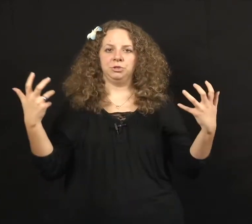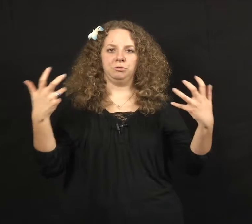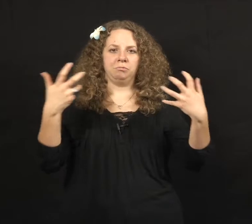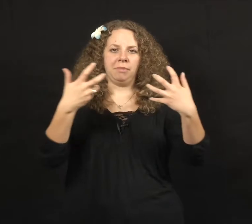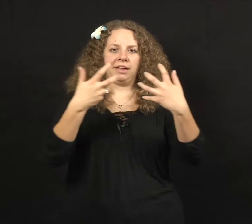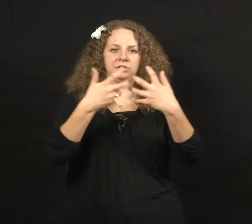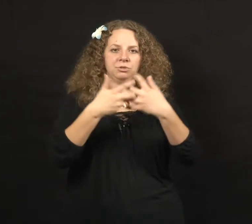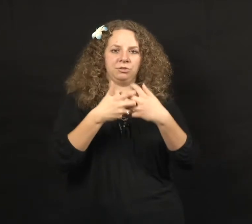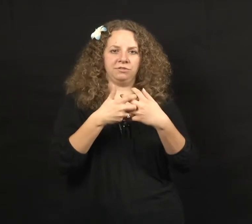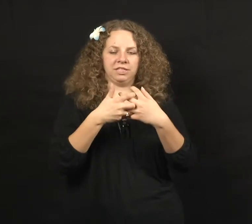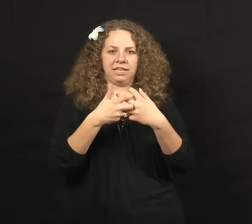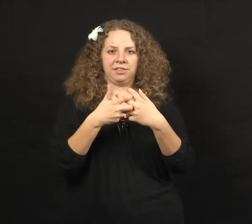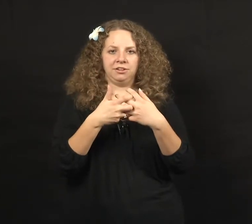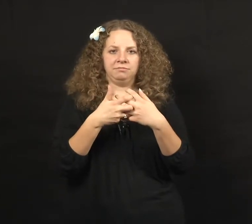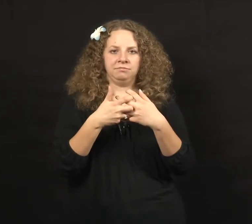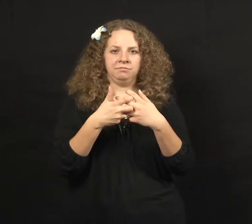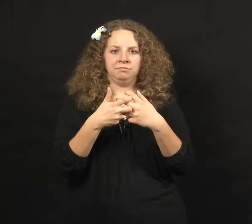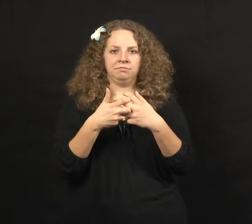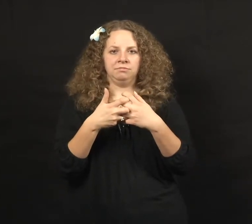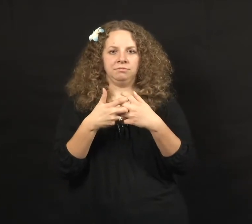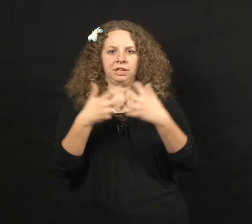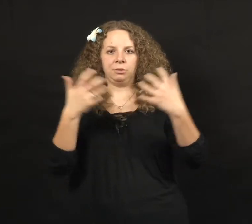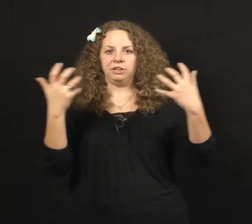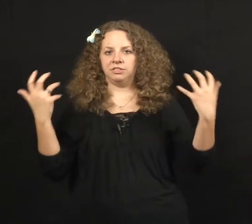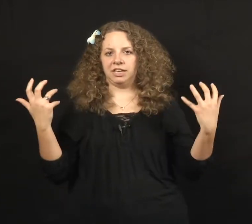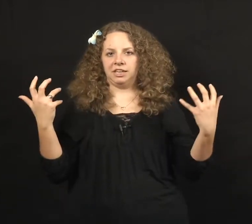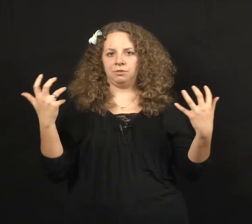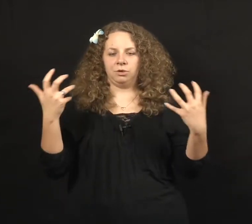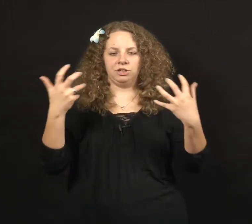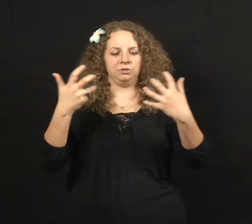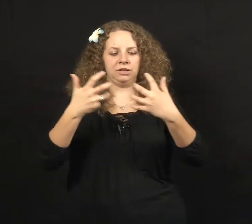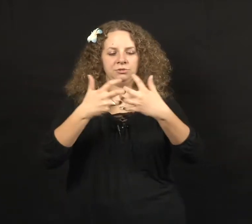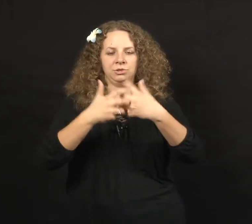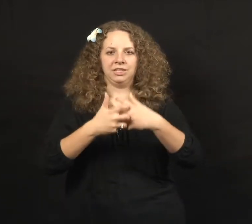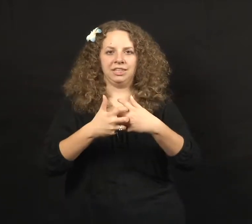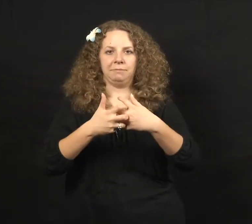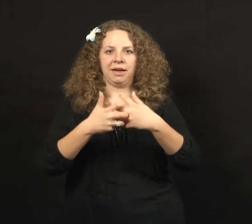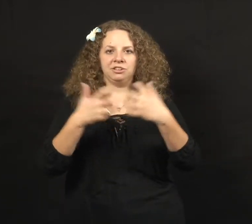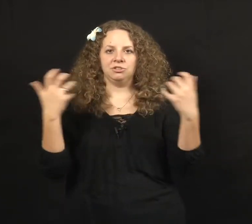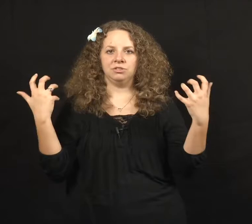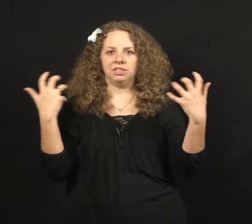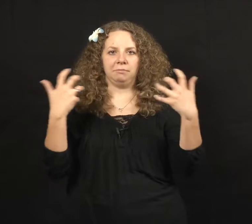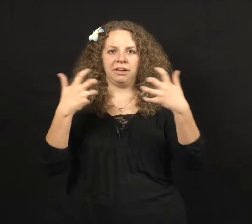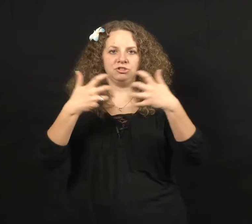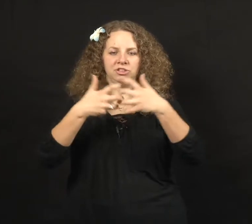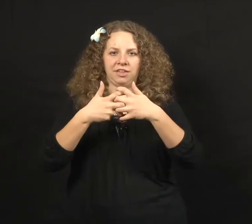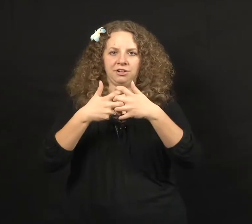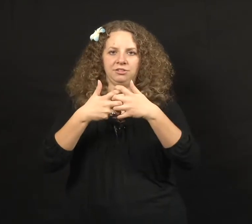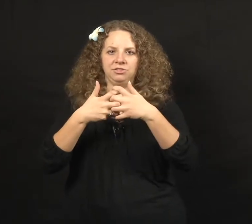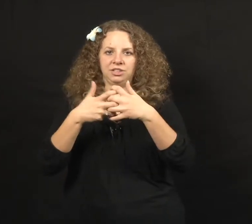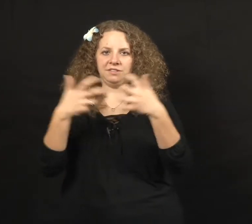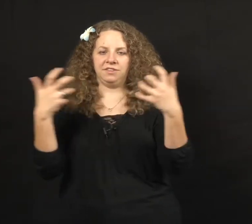To match or fit together, like what you're saying and what you're doing. Do they match? Do they mesh together? Do they fit?